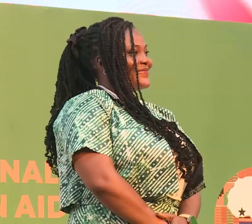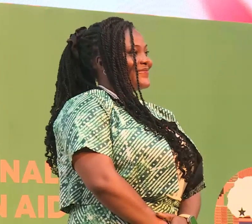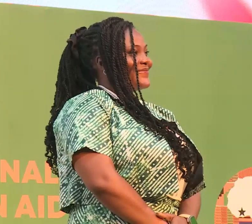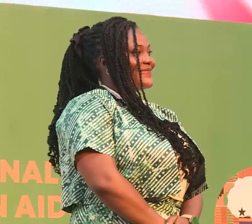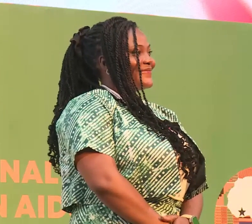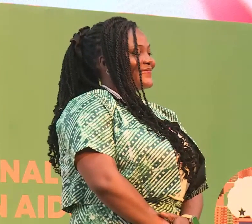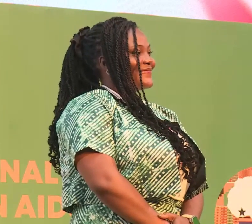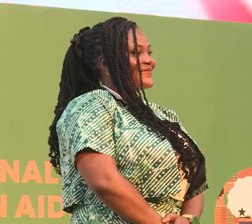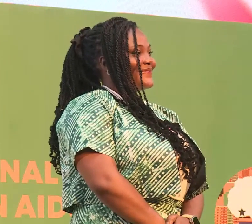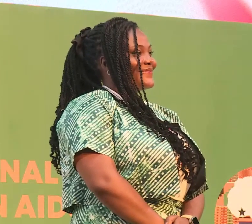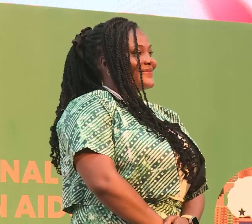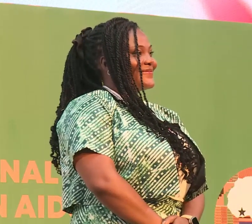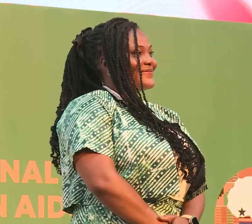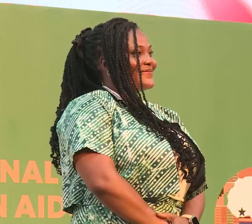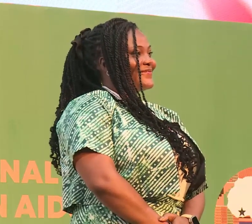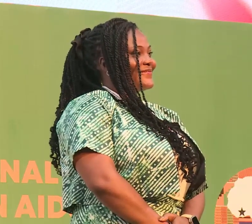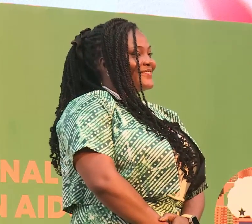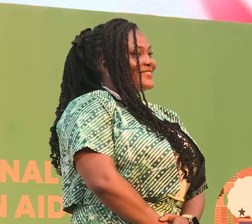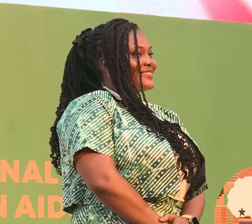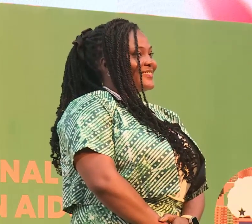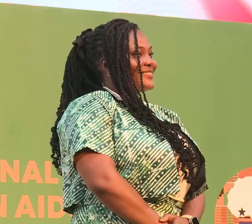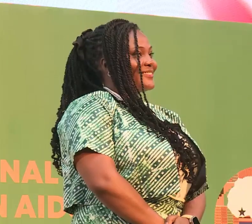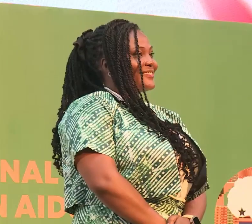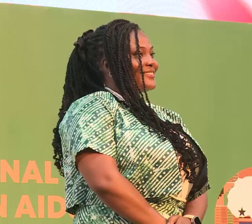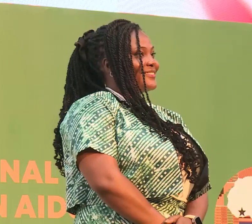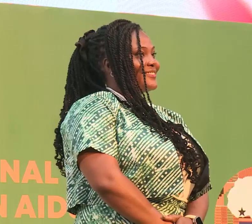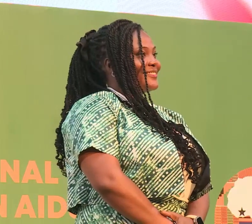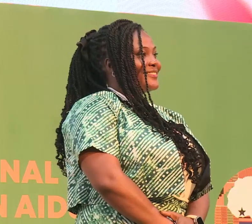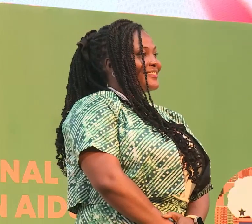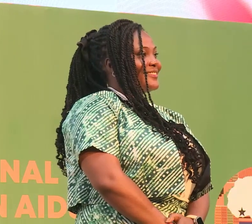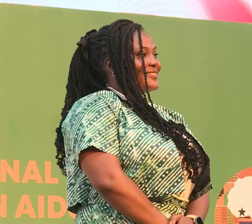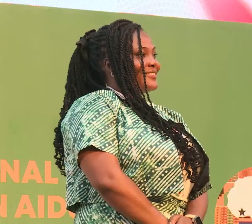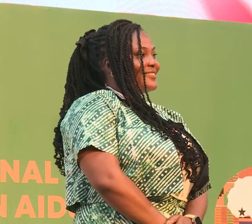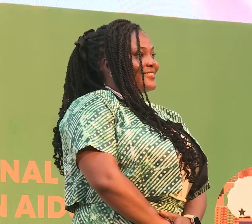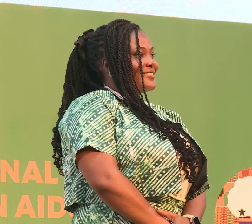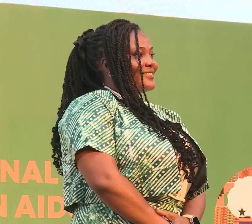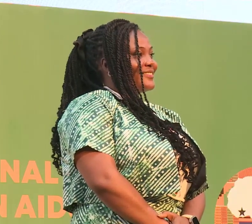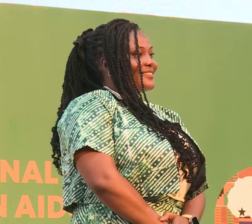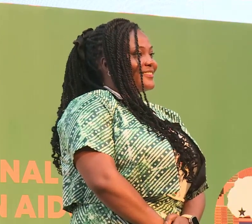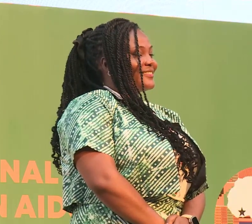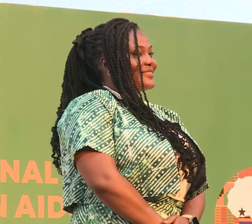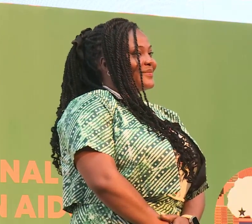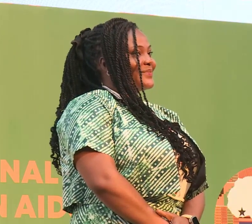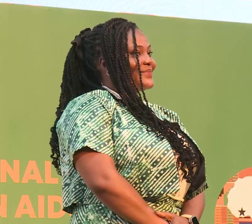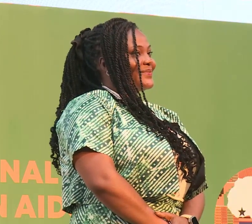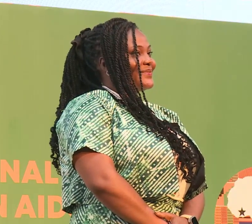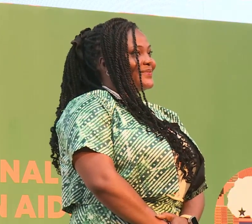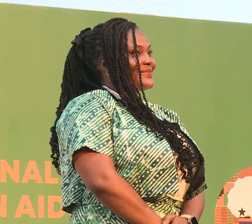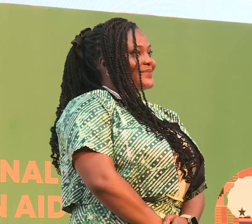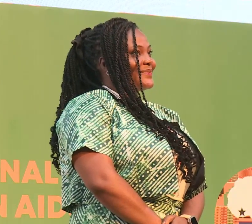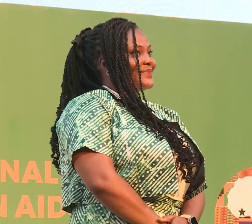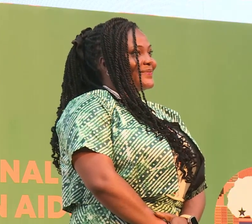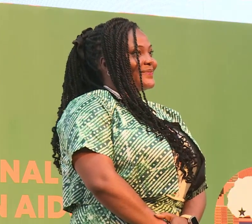infectious disease prevention, with a growing commitment to evidence-based strategies to address health inequities in